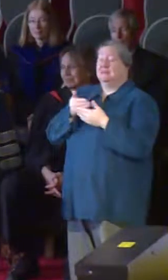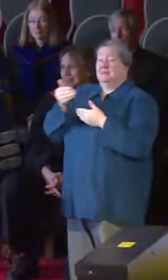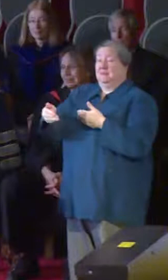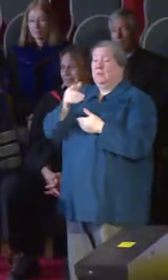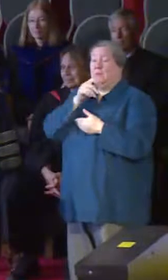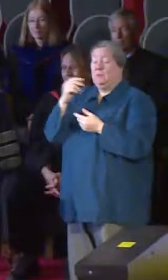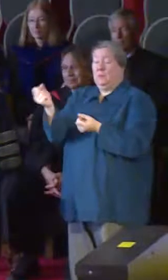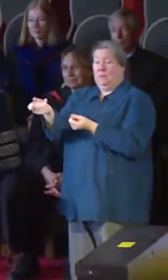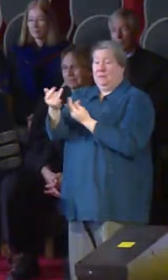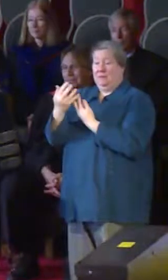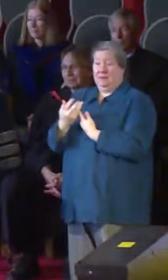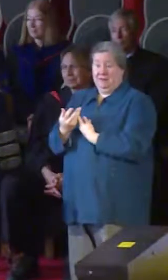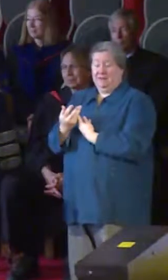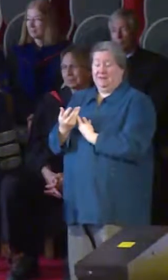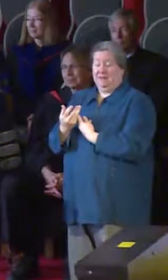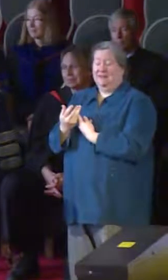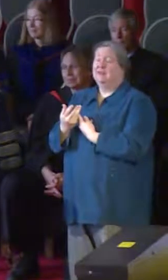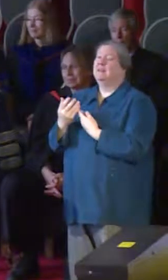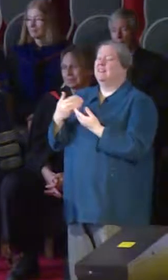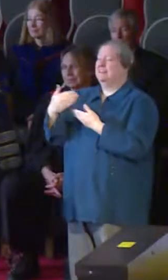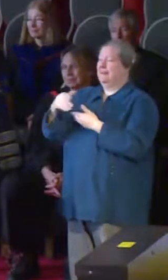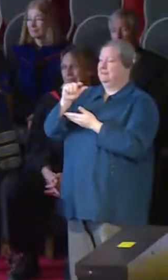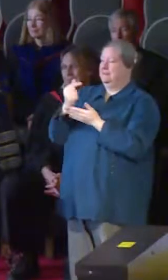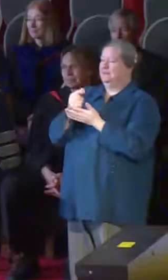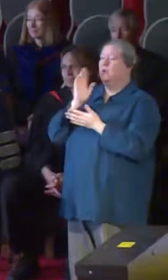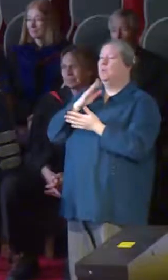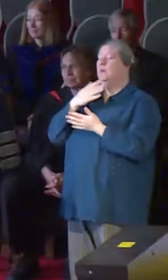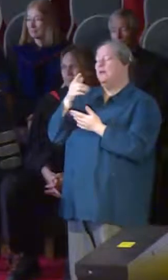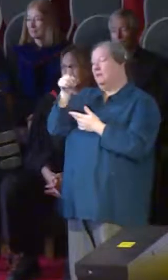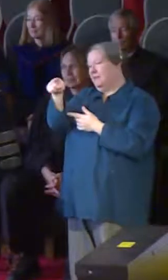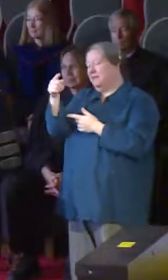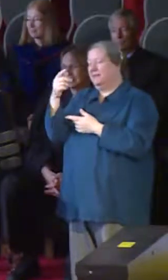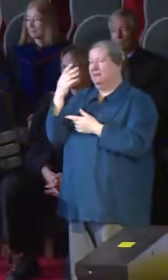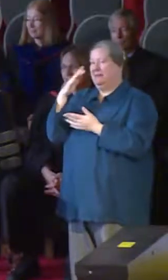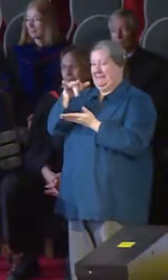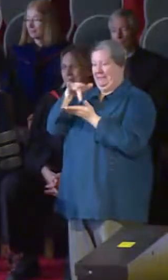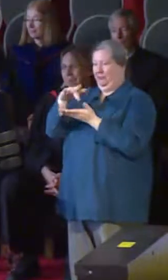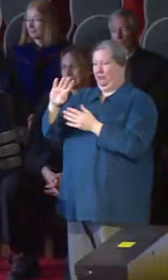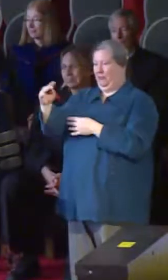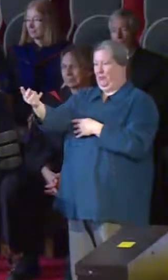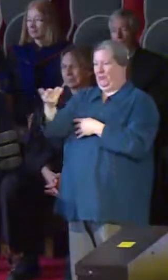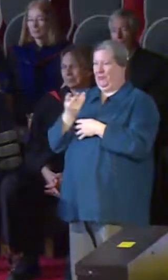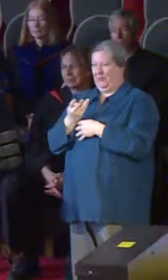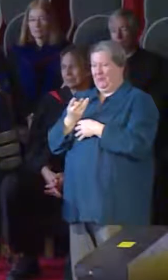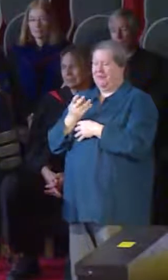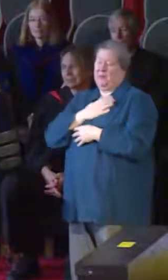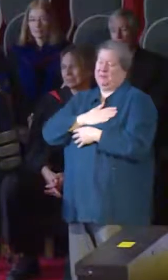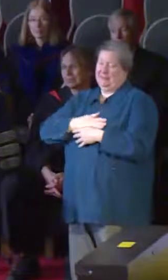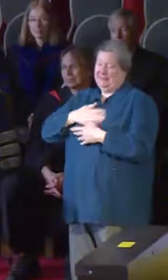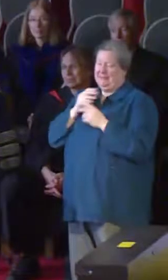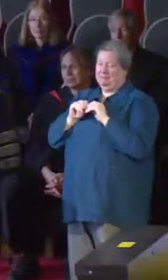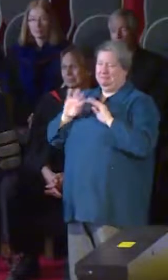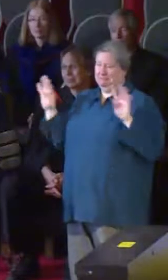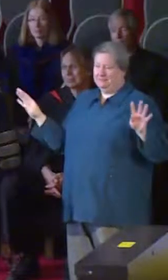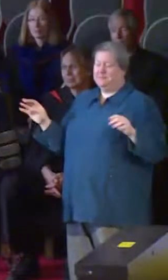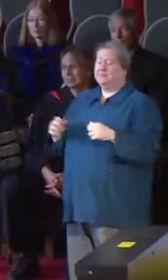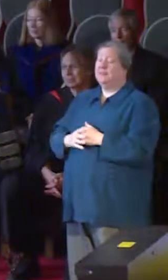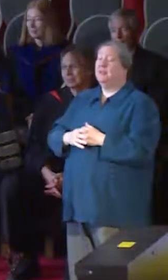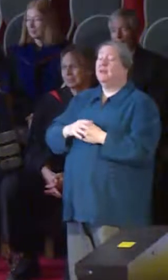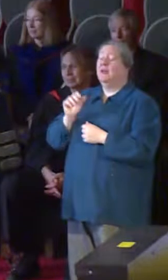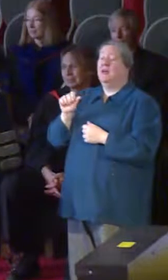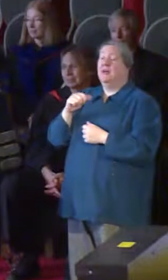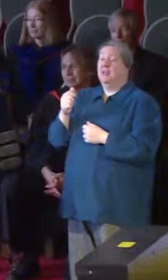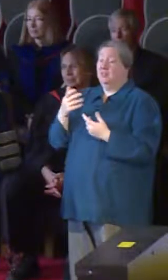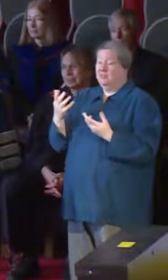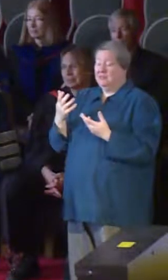that will have the convocation ceremony next will enter through the back door. So we appreciate your help there. The other thing that we would like you